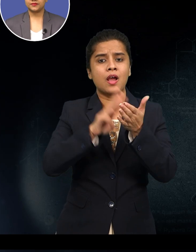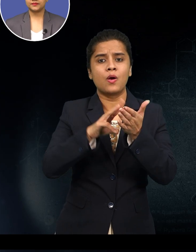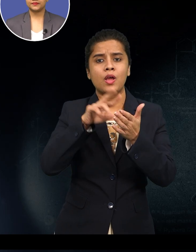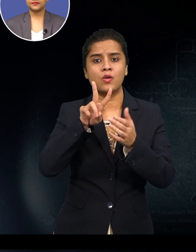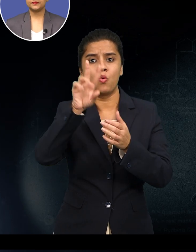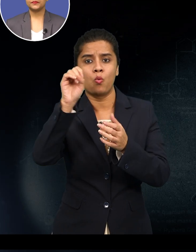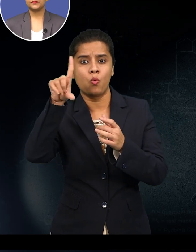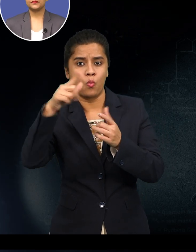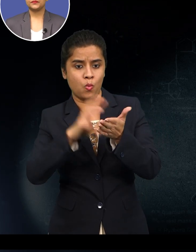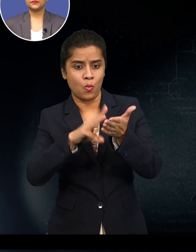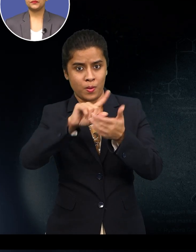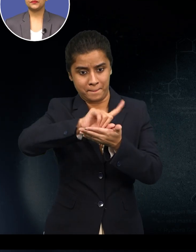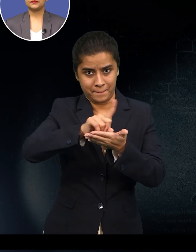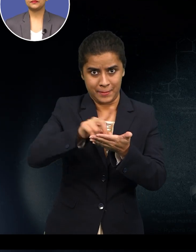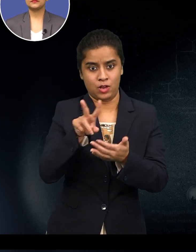voltmeter.